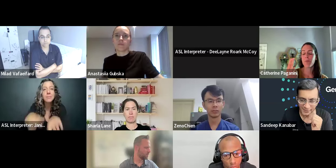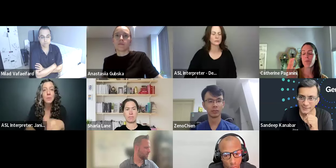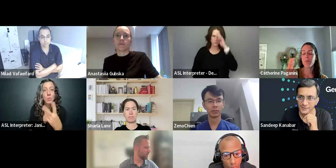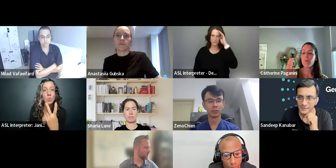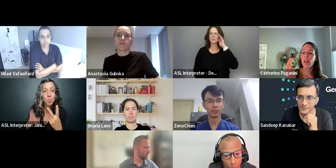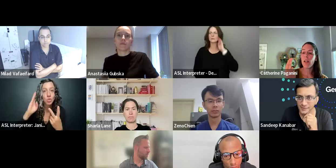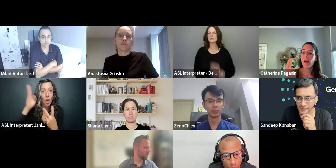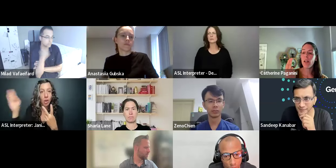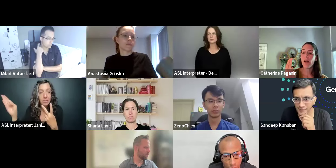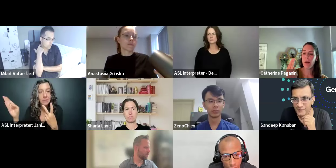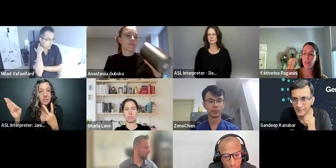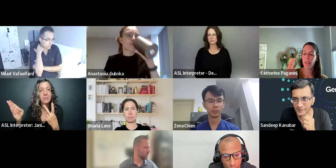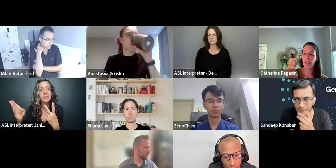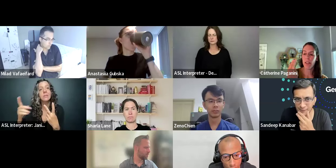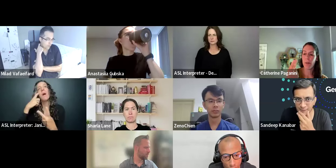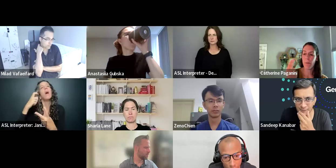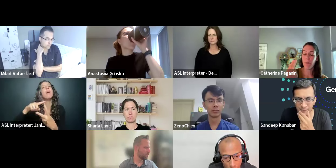something